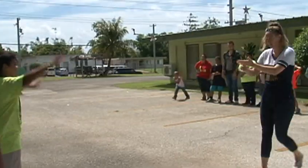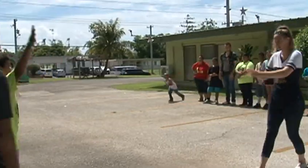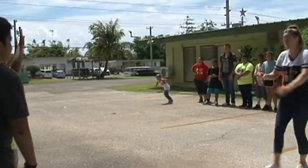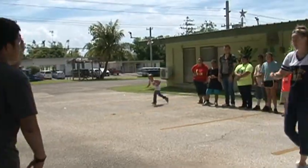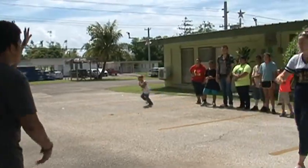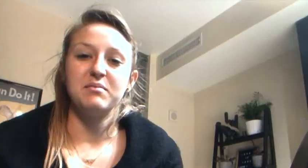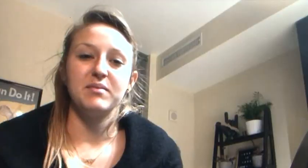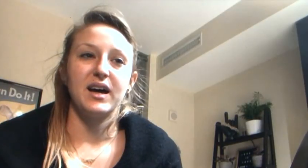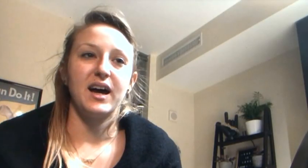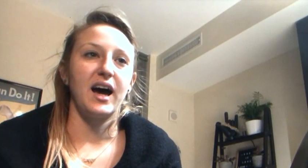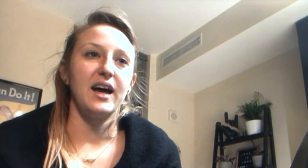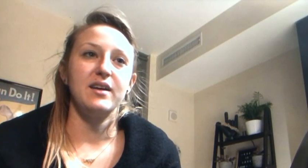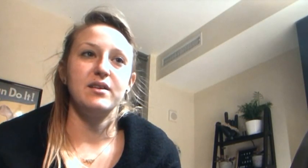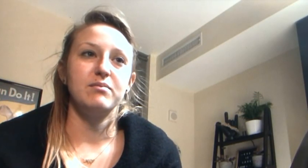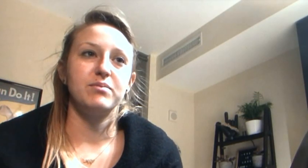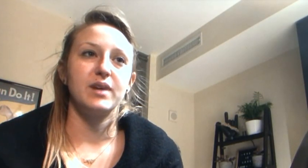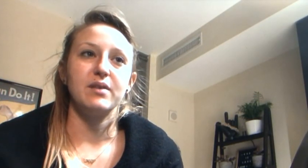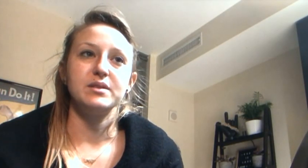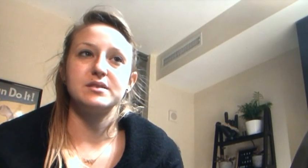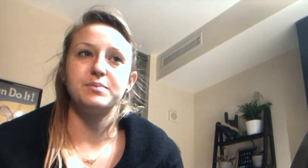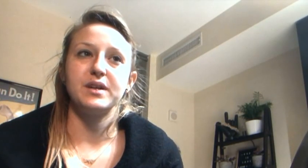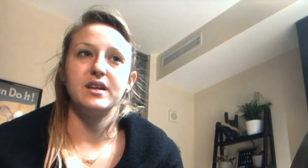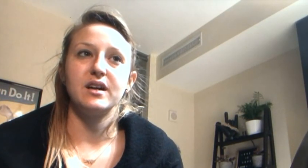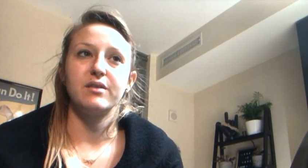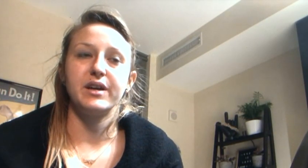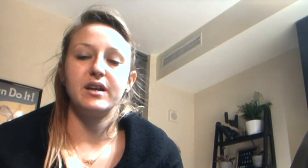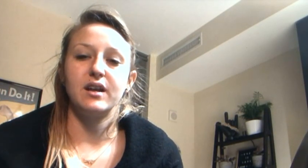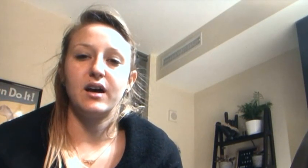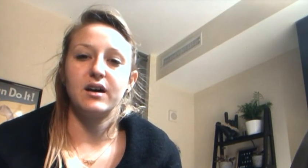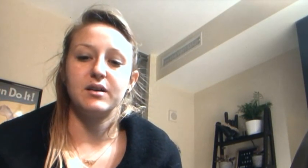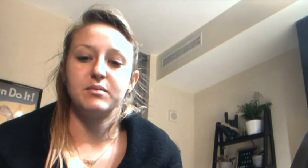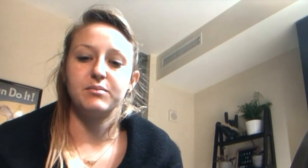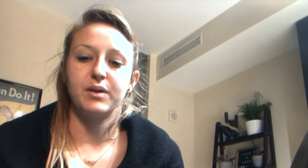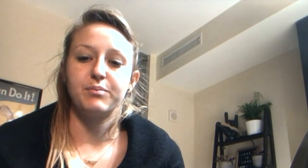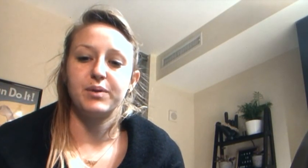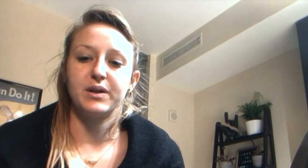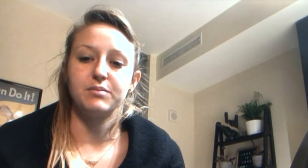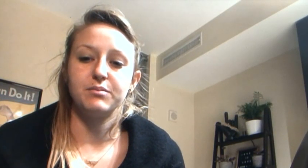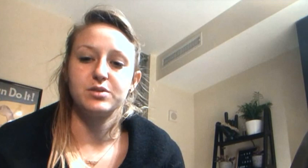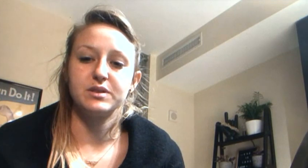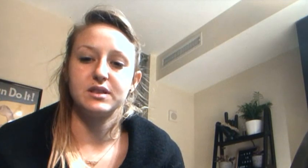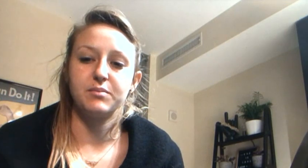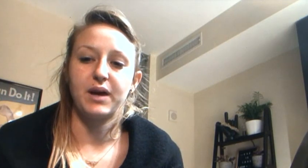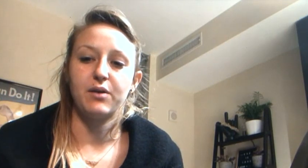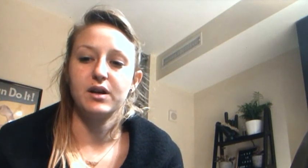late president, Bush Sr. I was pretty young when President Bush was in power,